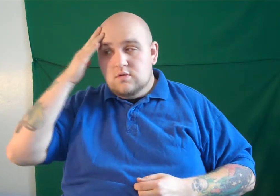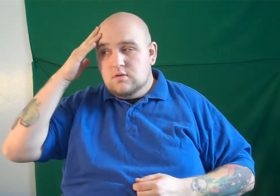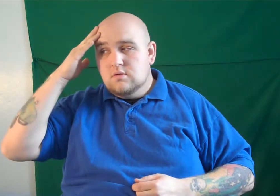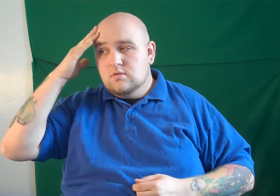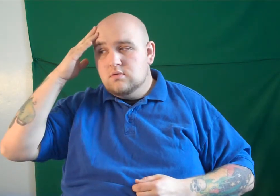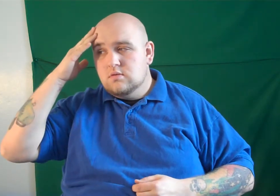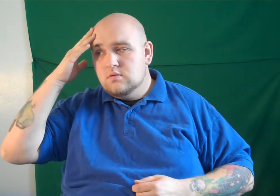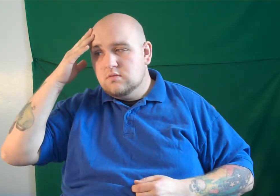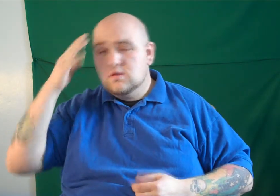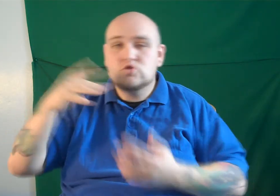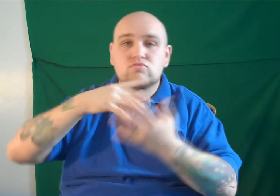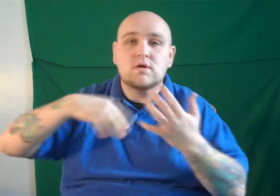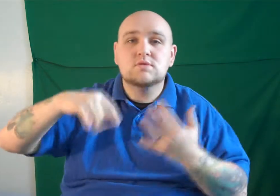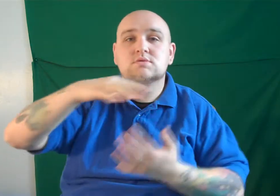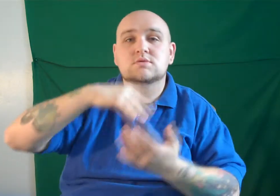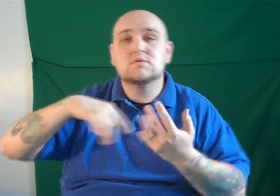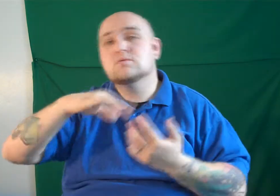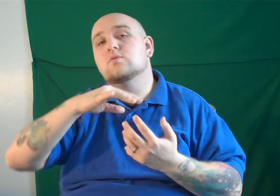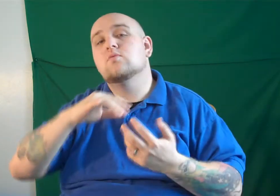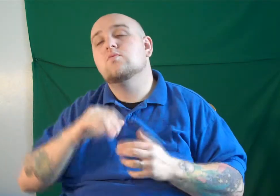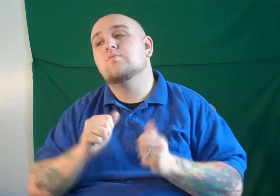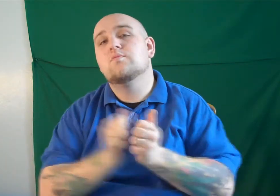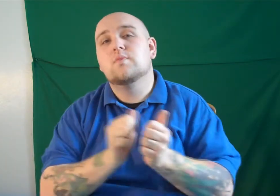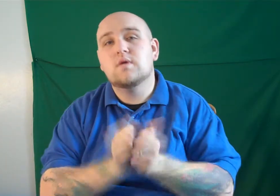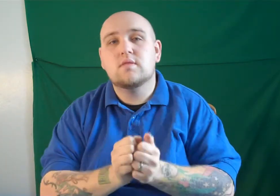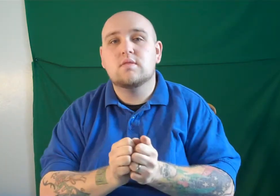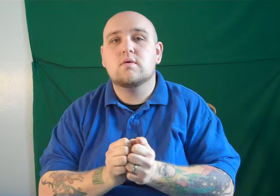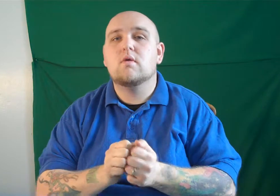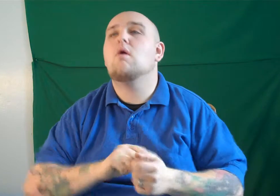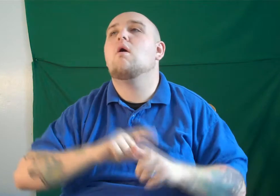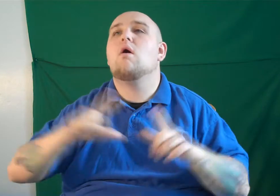and there are knowledge and skill statements related to that I will expect that you will